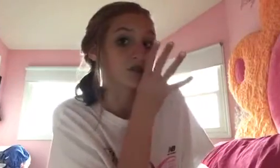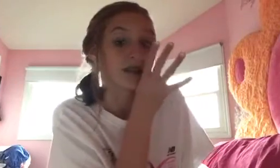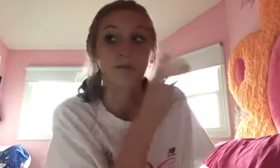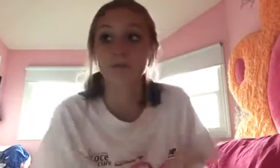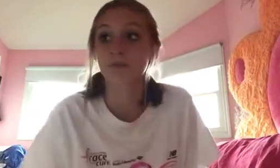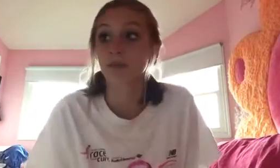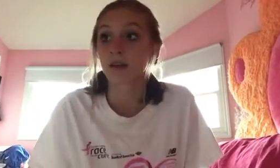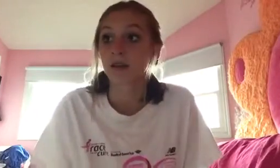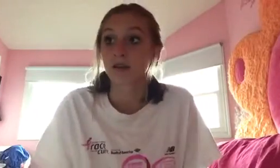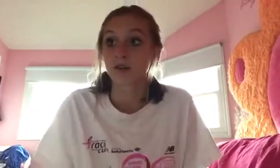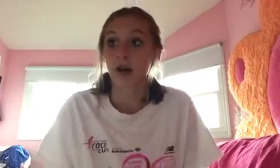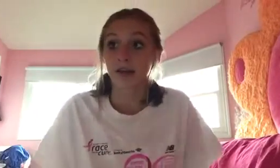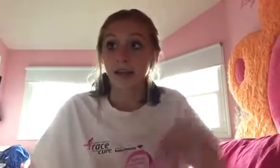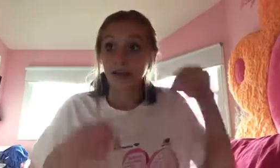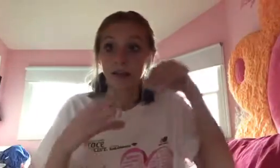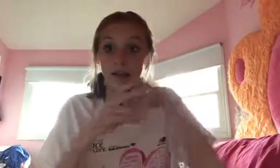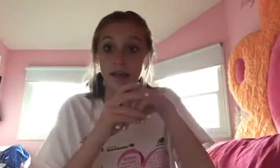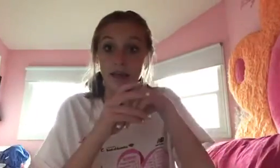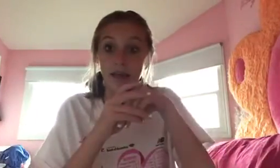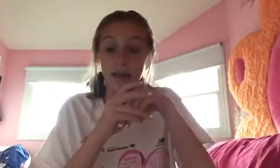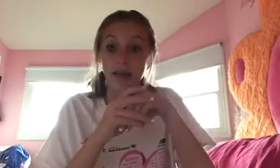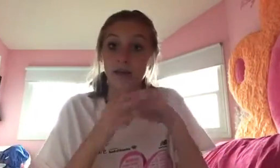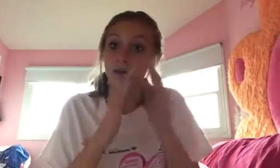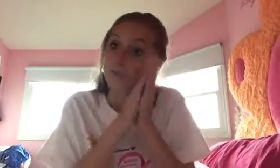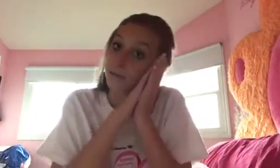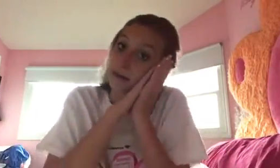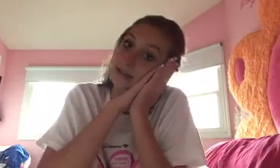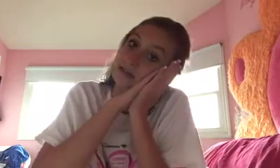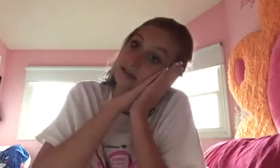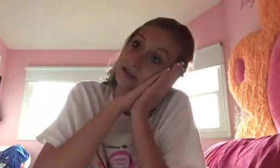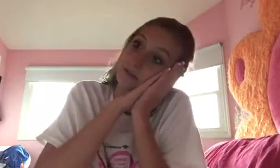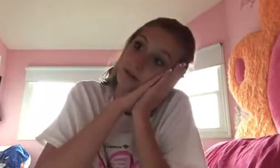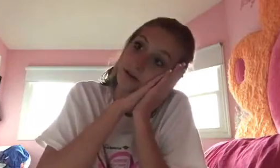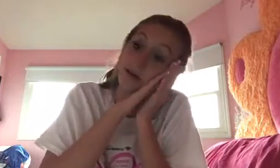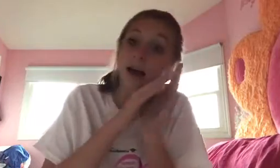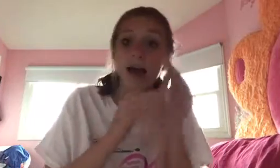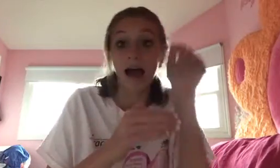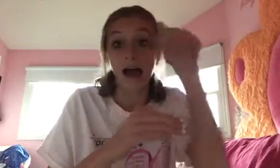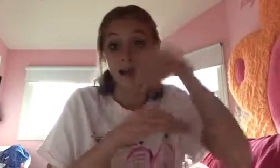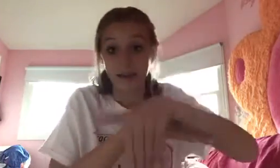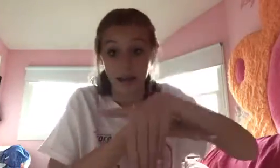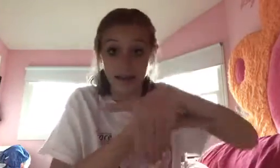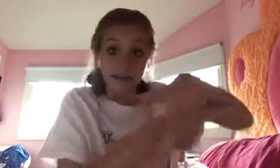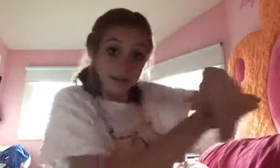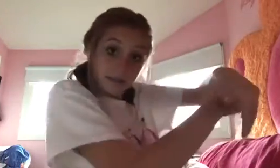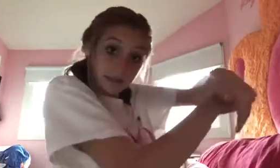chin. Talking in my sleep at night.